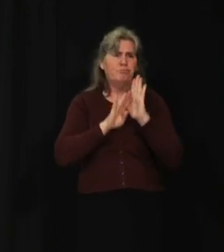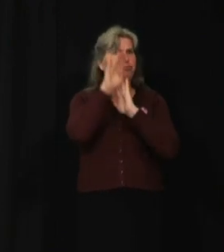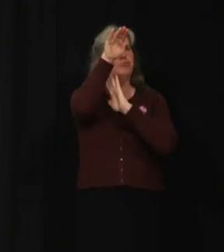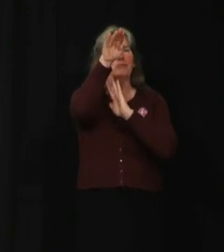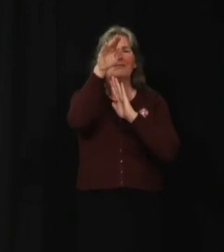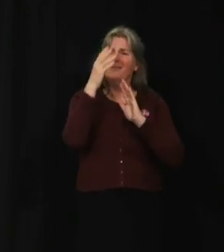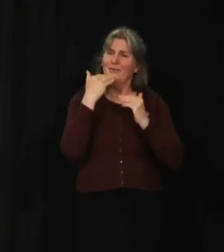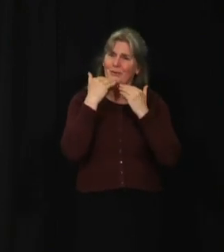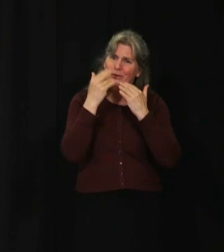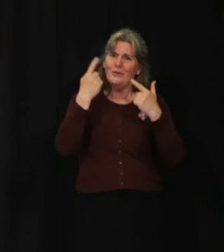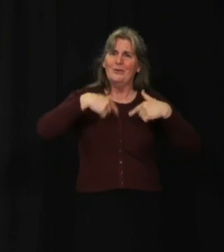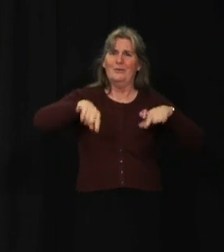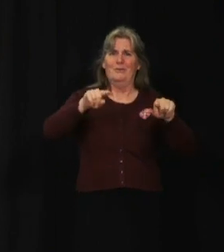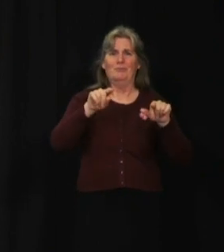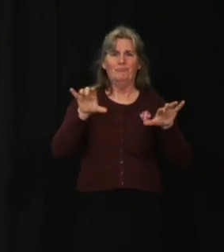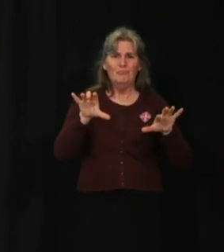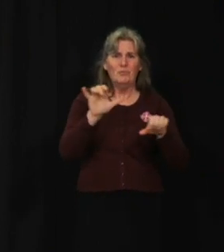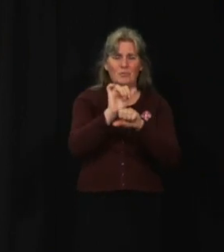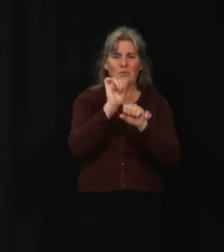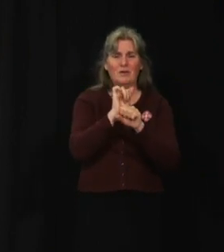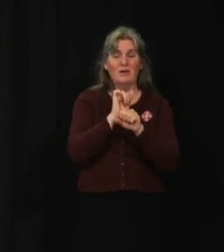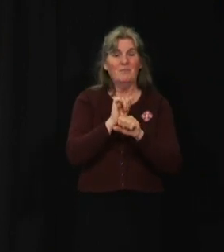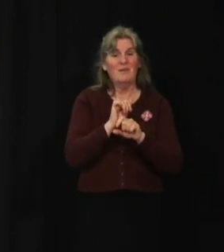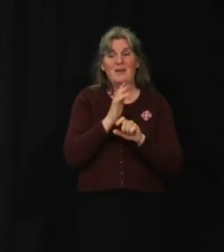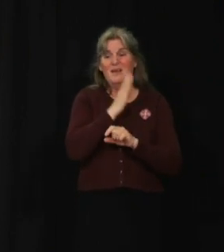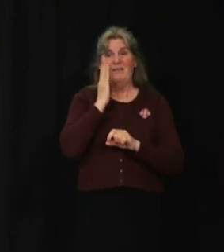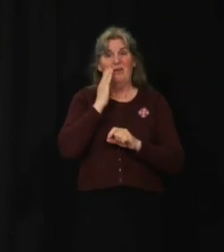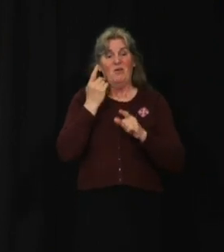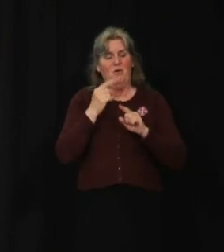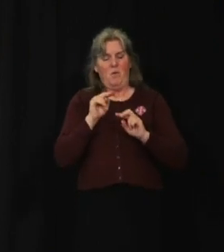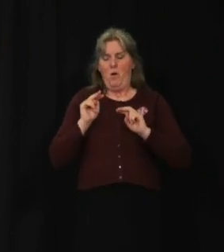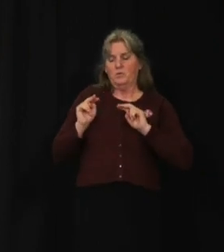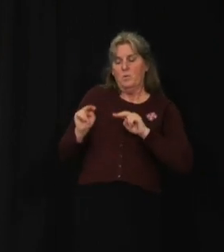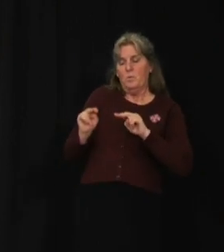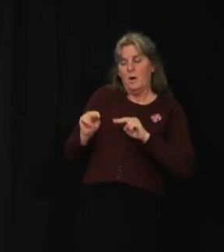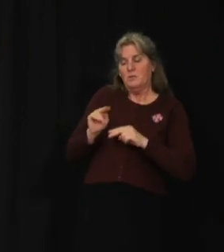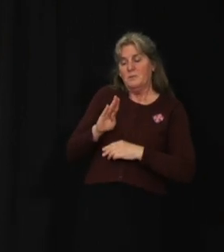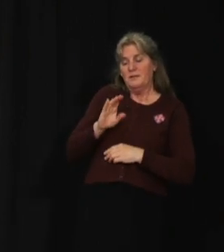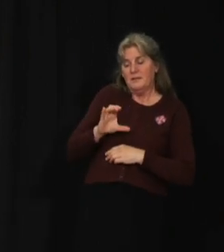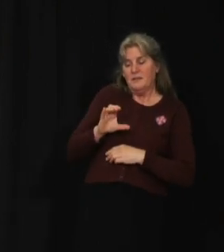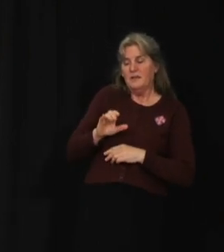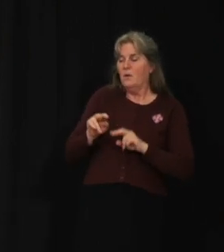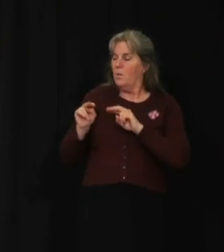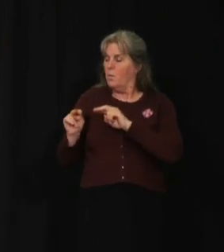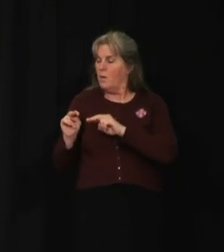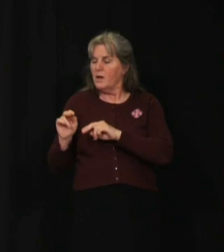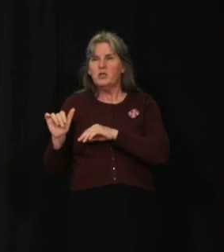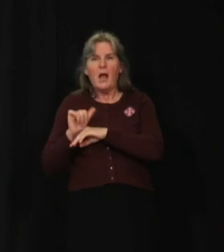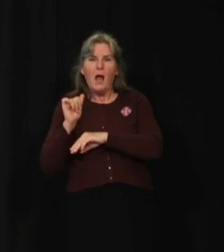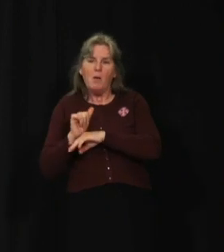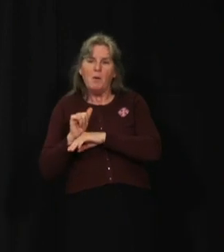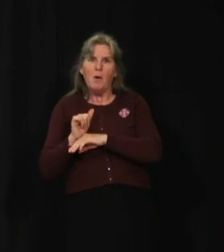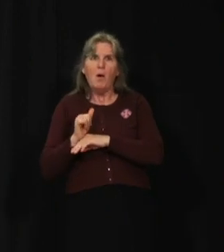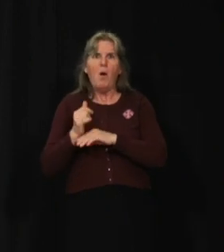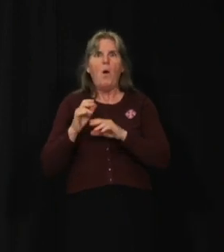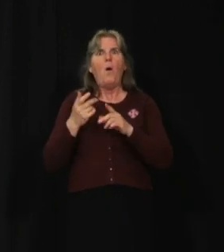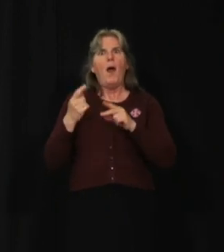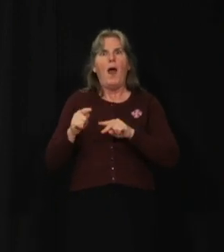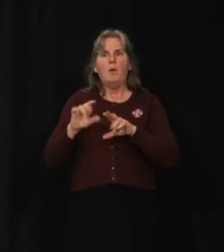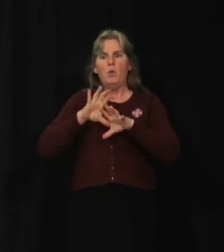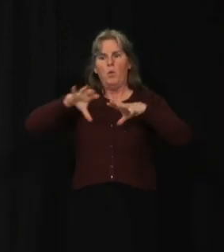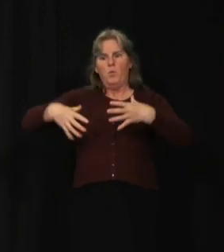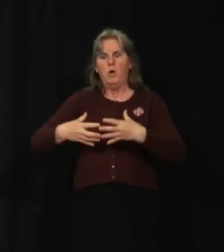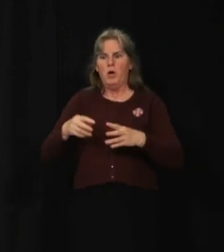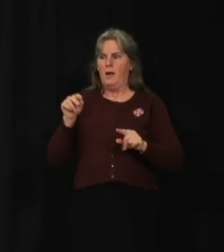phases and next phases, what happens in British Columbia is extremely important. What happens in Alberta is extremely important. What happens in the world is extremely